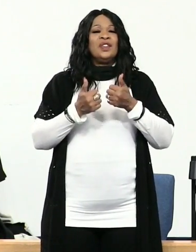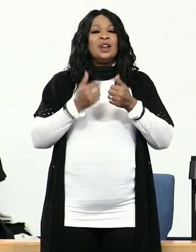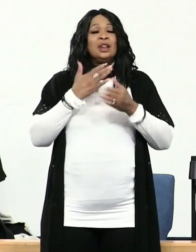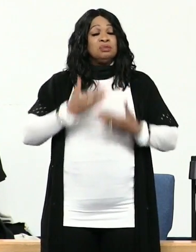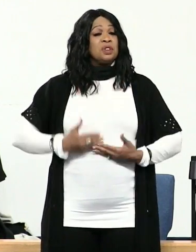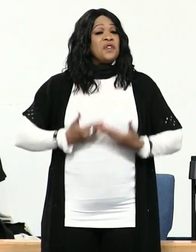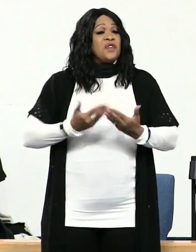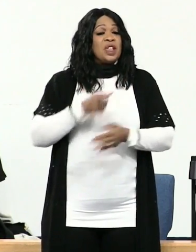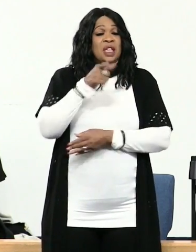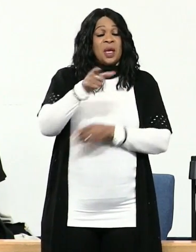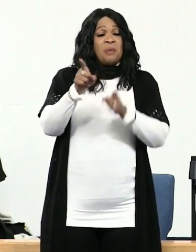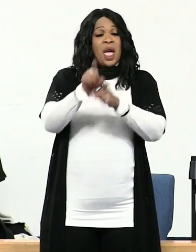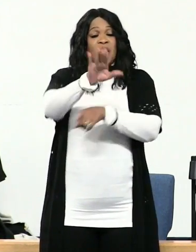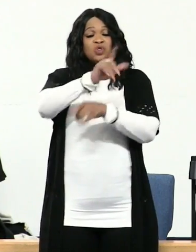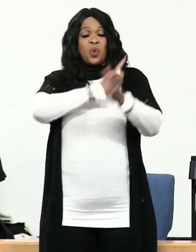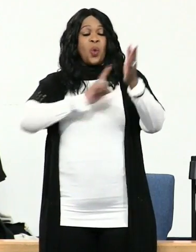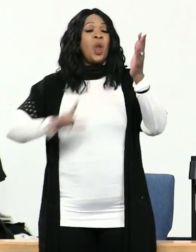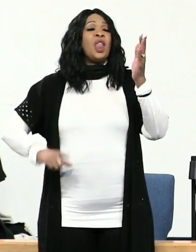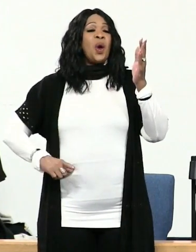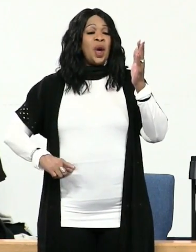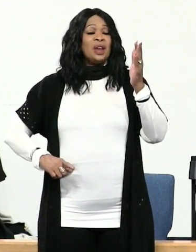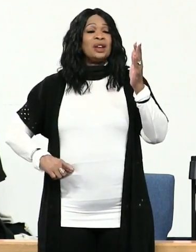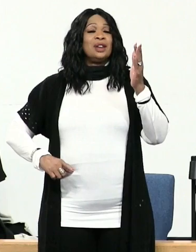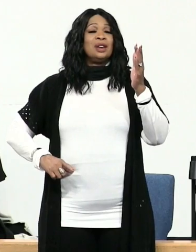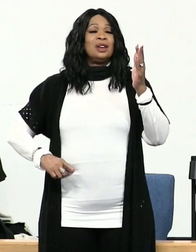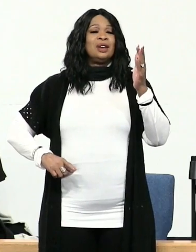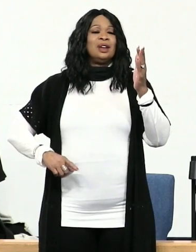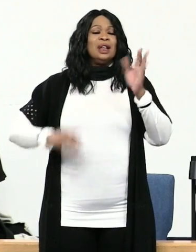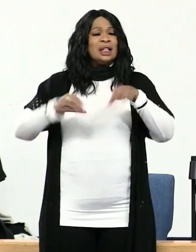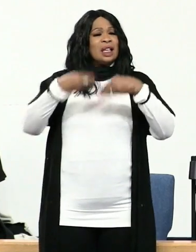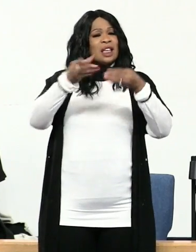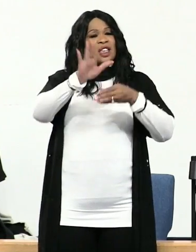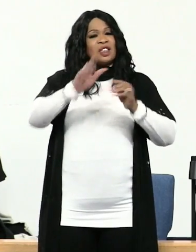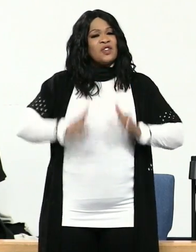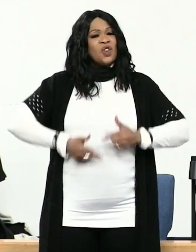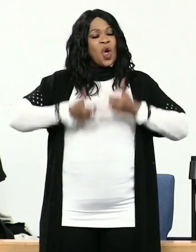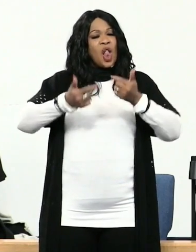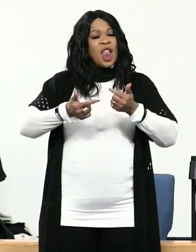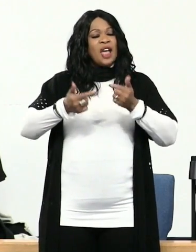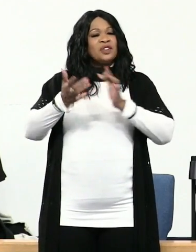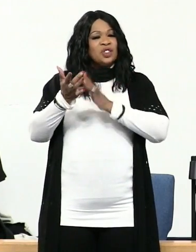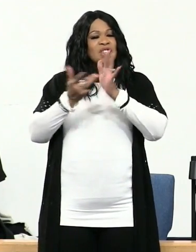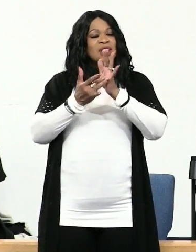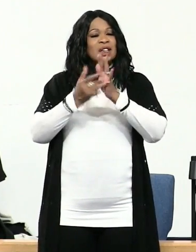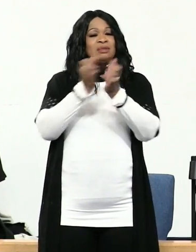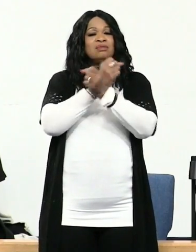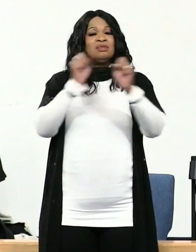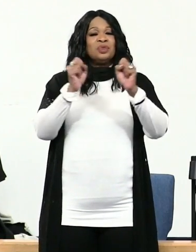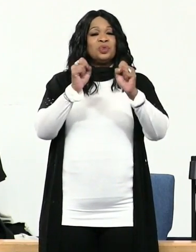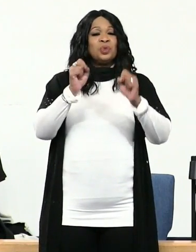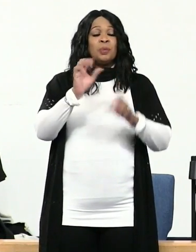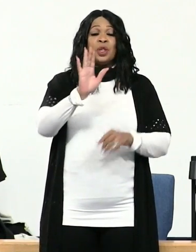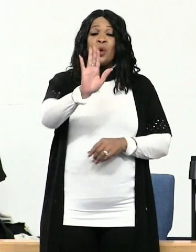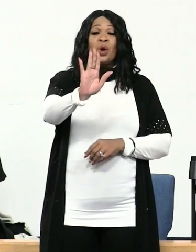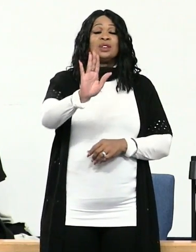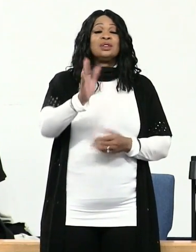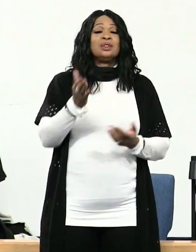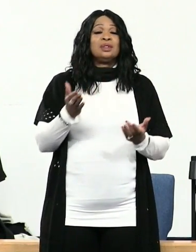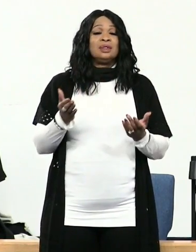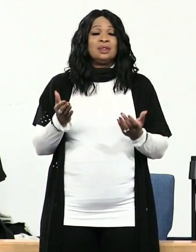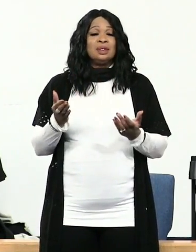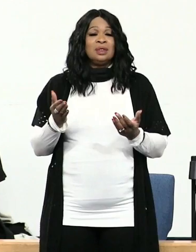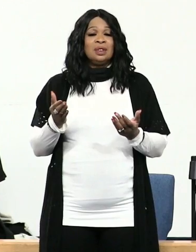Lord. Turn your life over to Jesus. And salvation will be